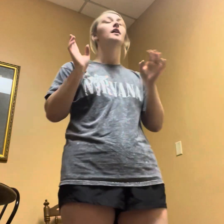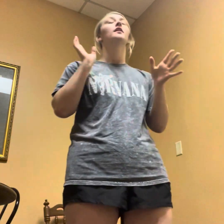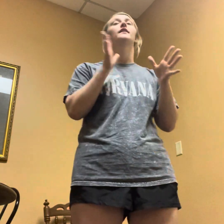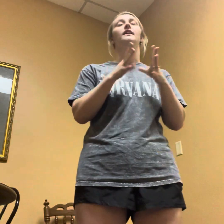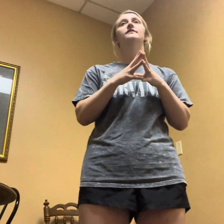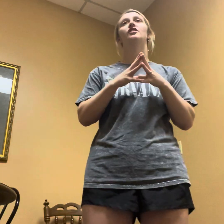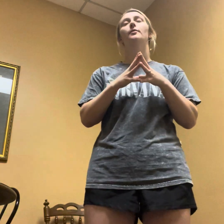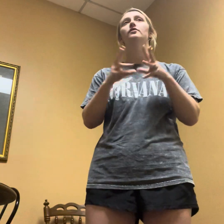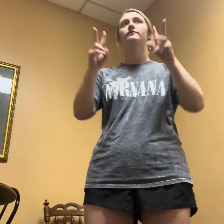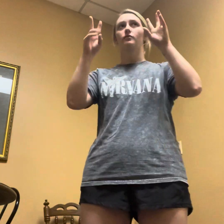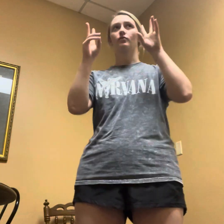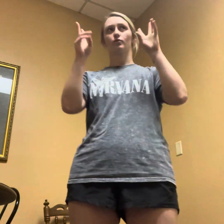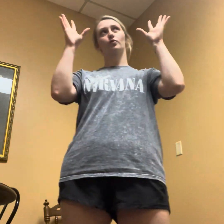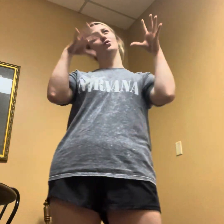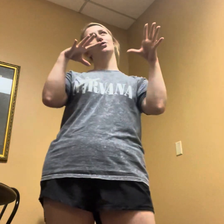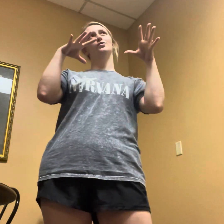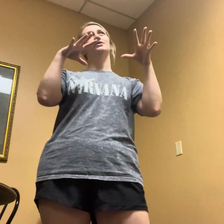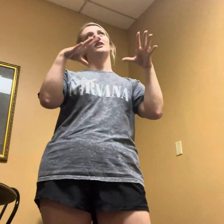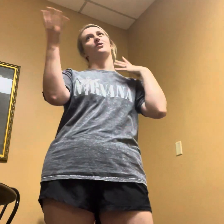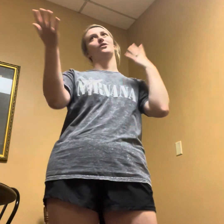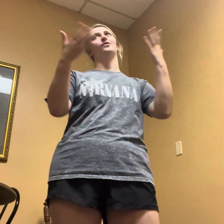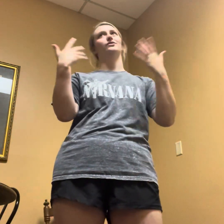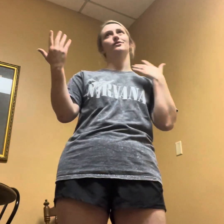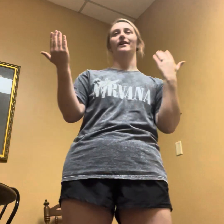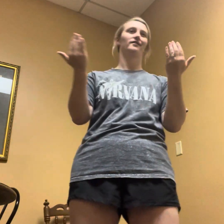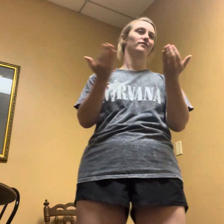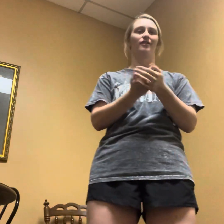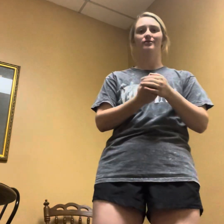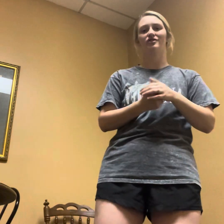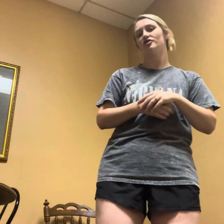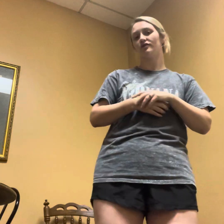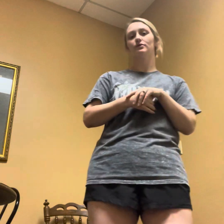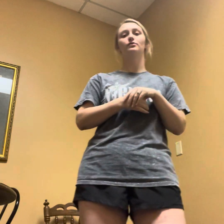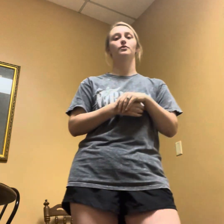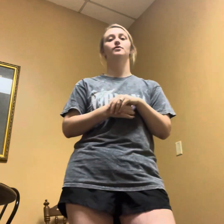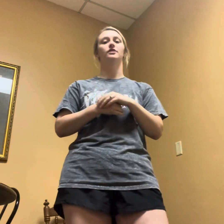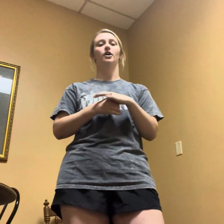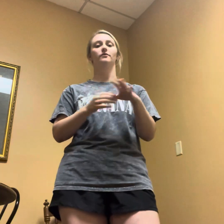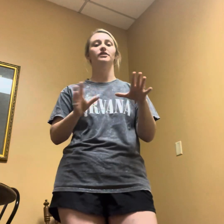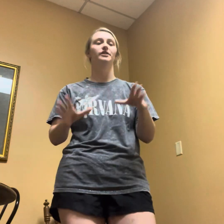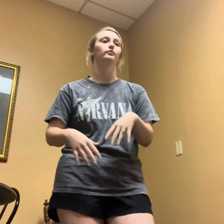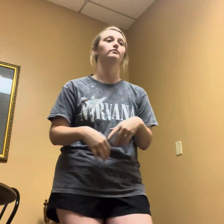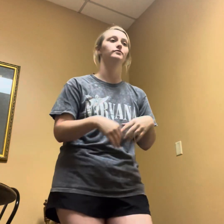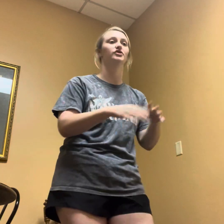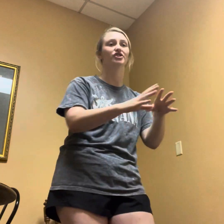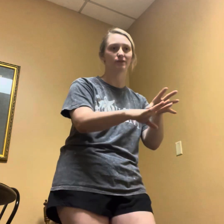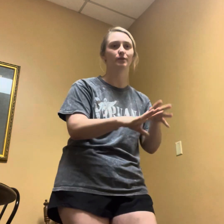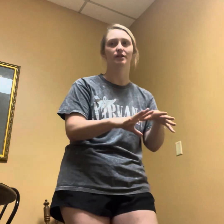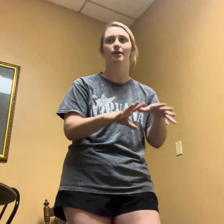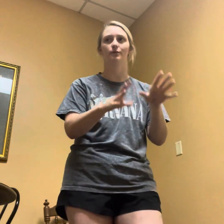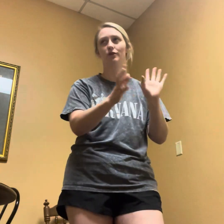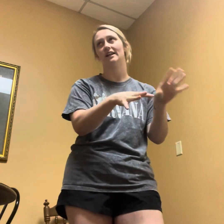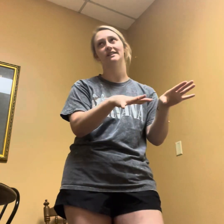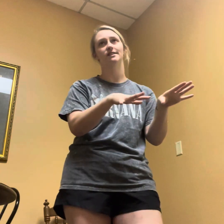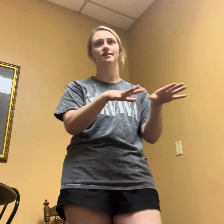The next couple of rules that are also just general rules, they're not really just related to this